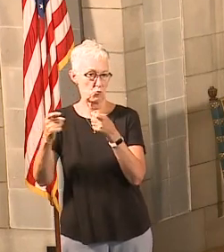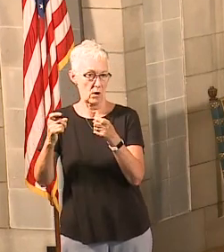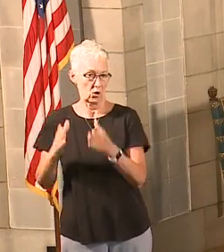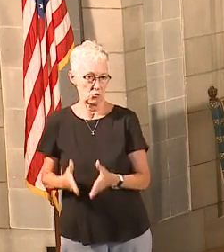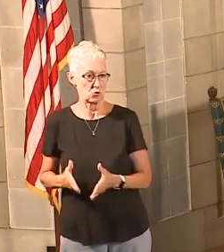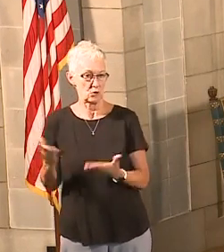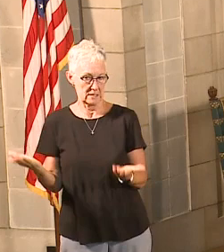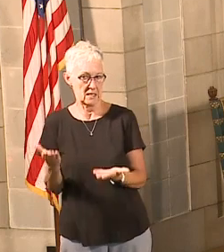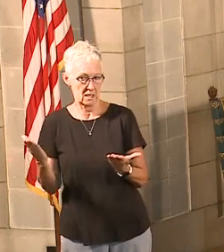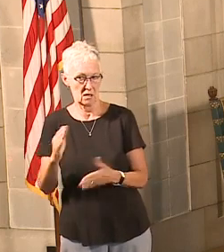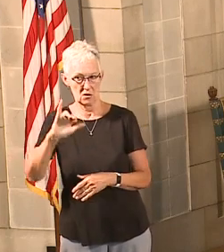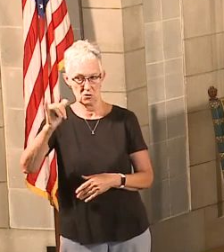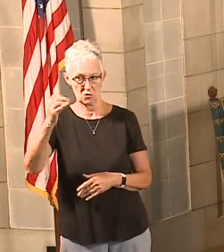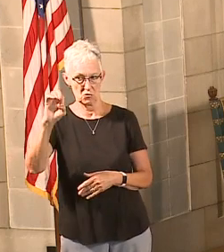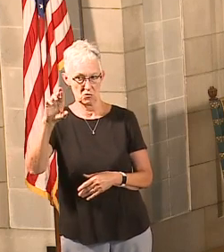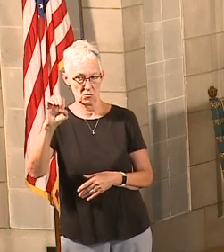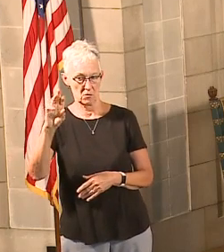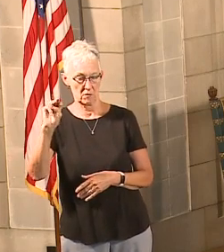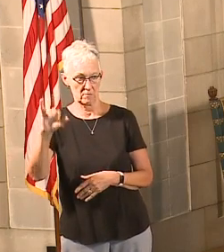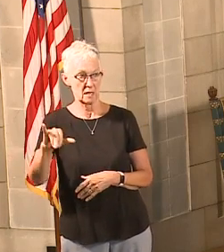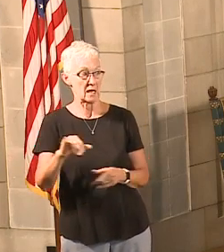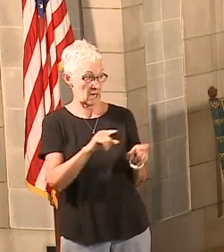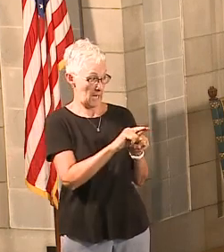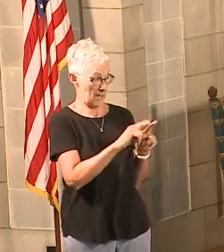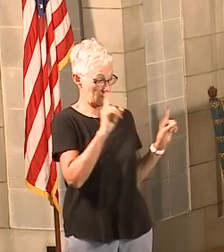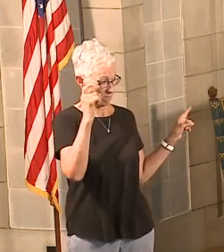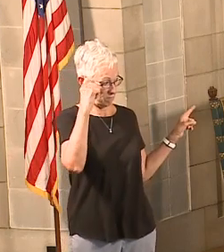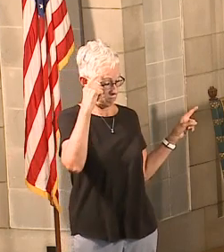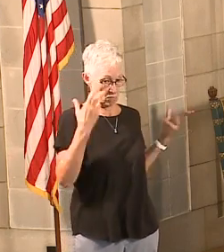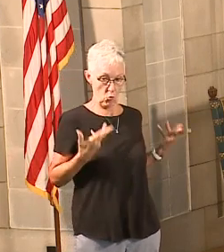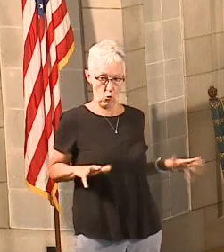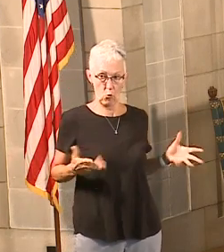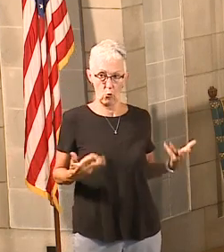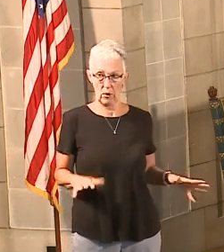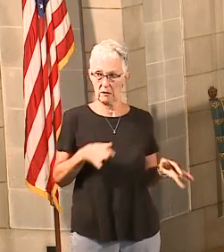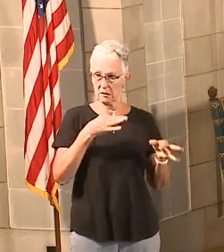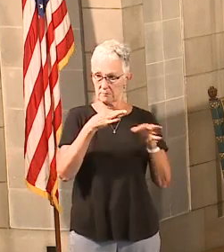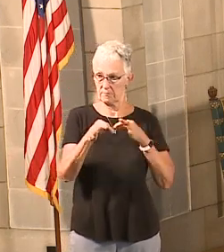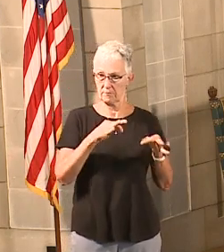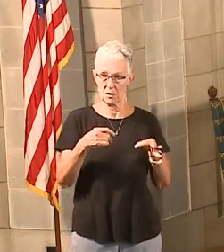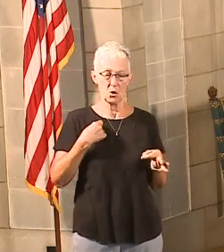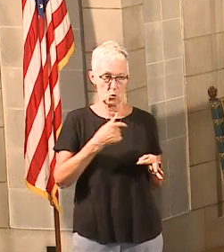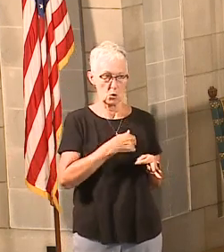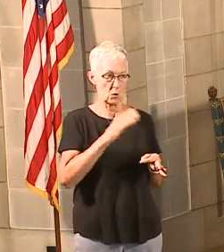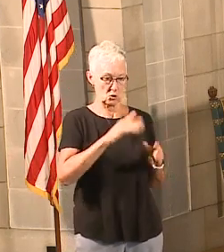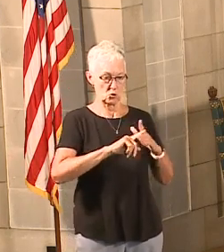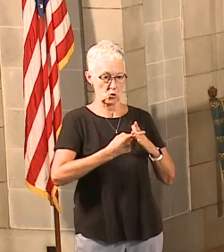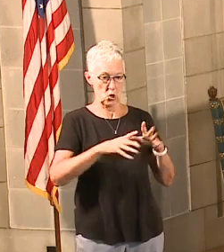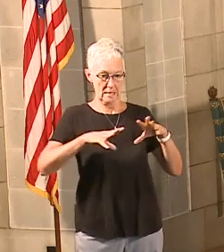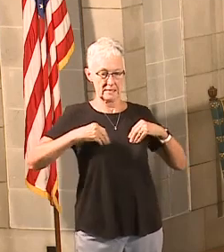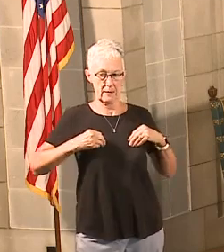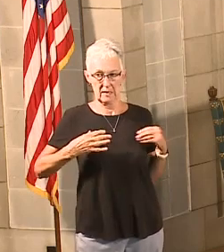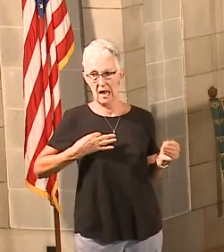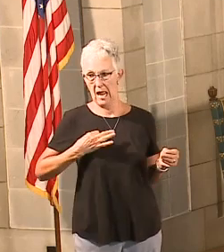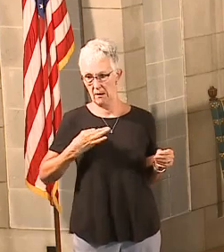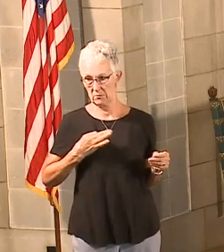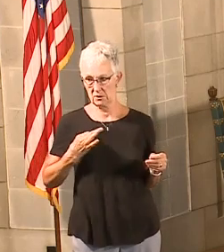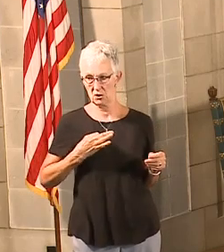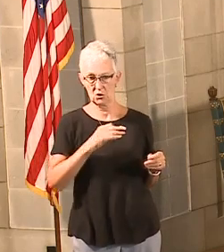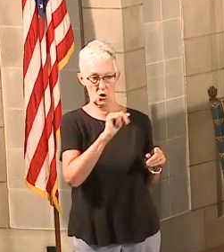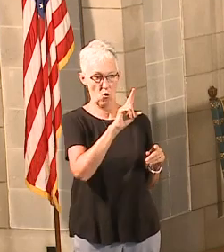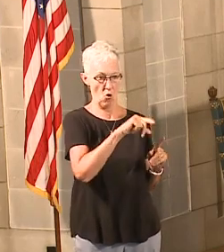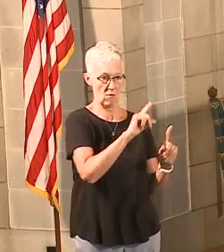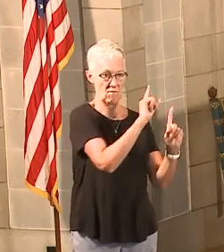Governor said, we will be accepting applications August 1st, 2020, with coverage actually beginning October